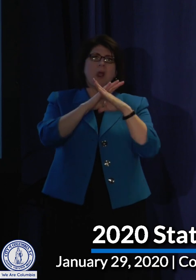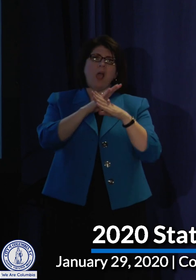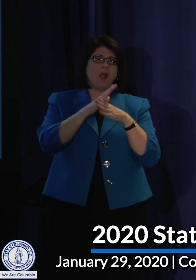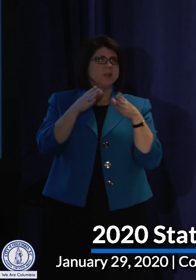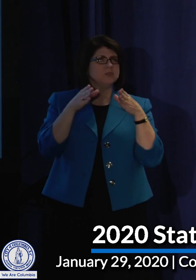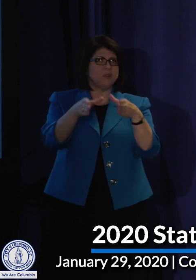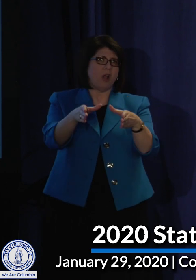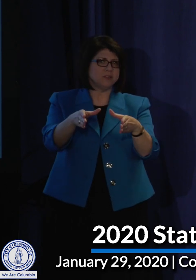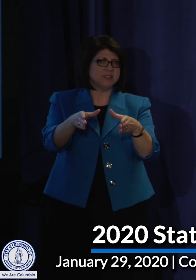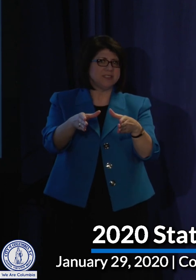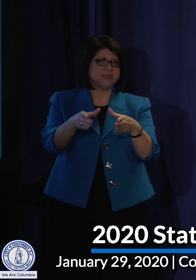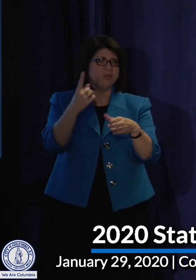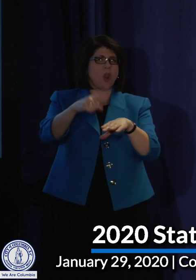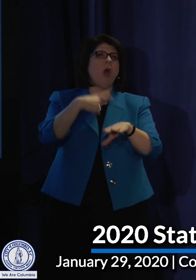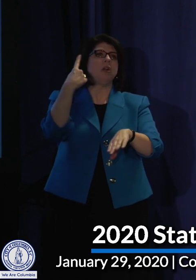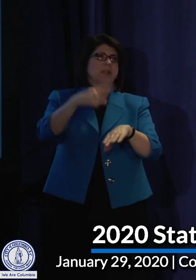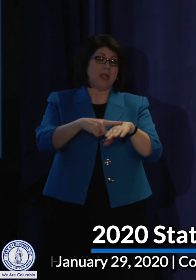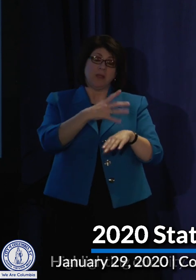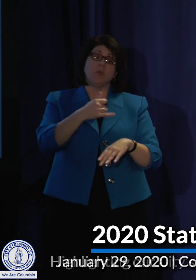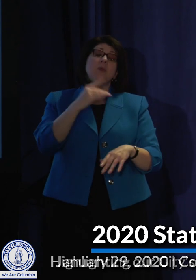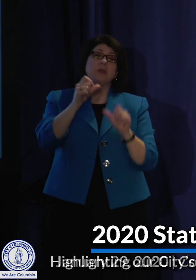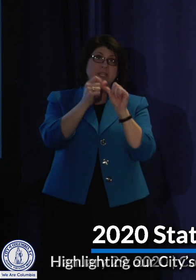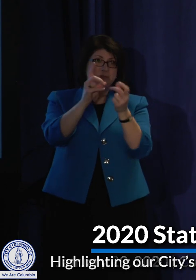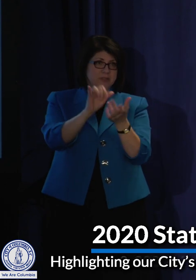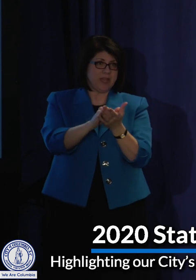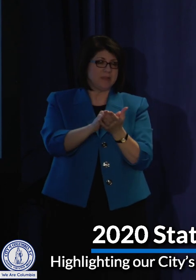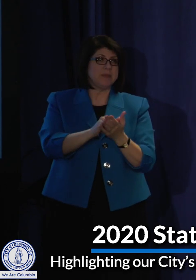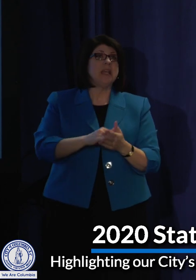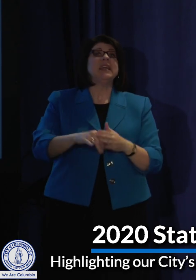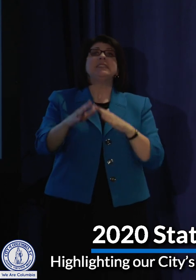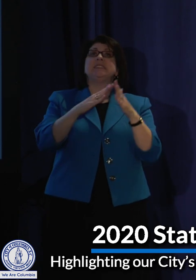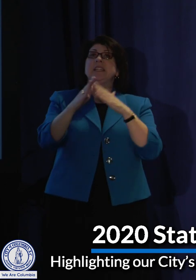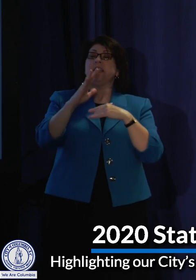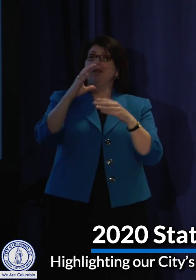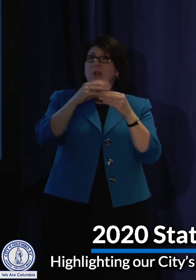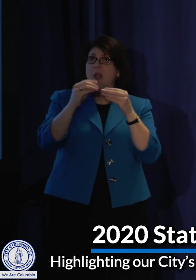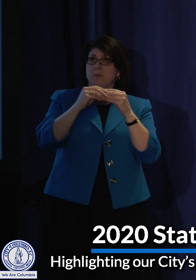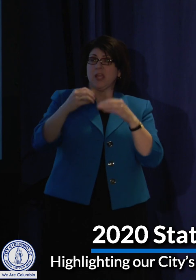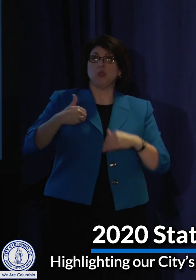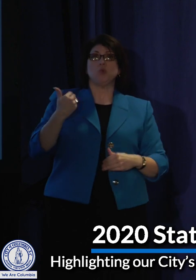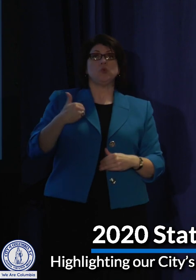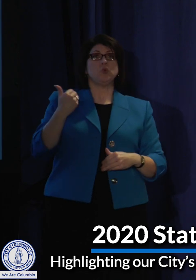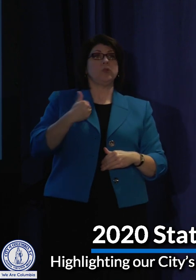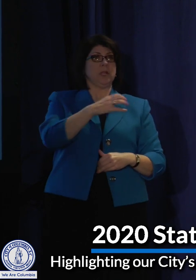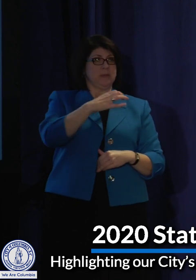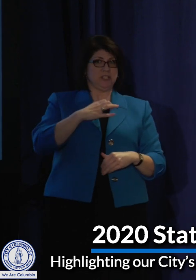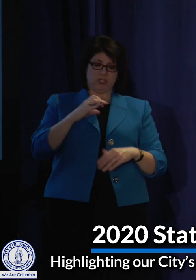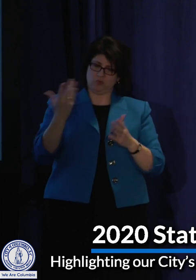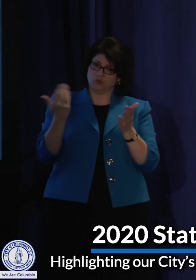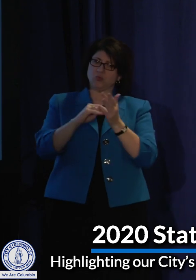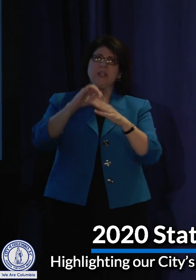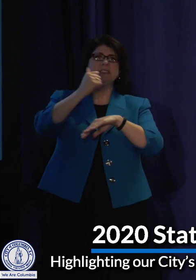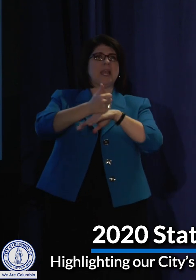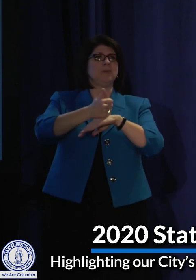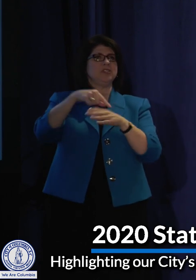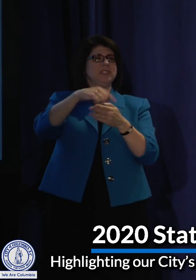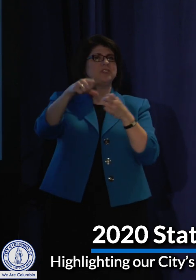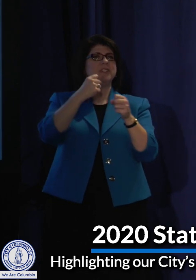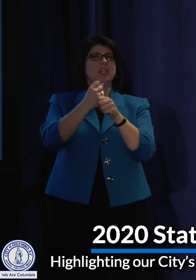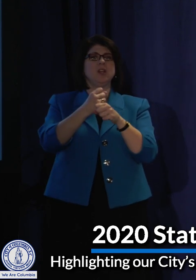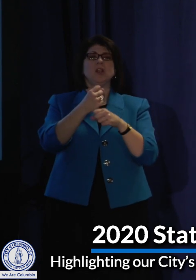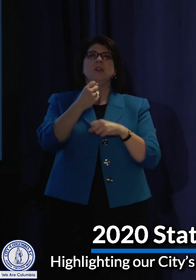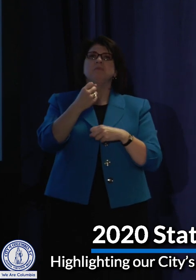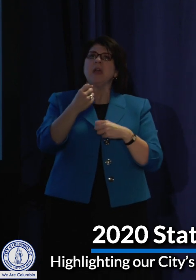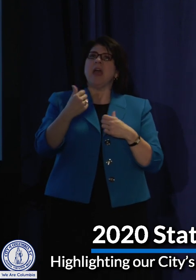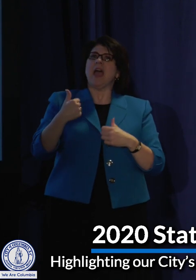long periods of time and will continue to do so. Our State of Columbia Youth Commission was reestablished this year, hosting a